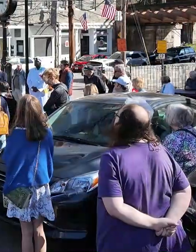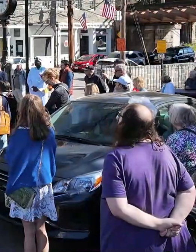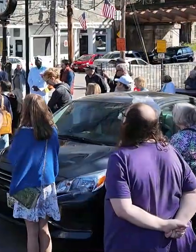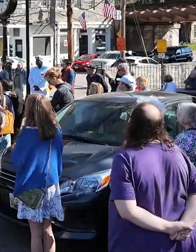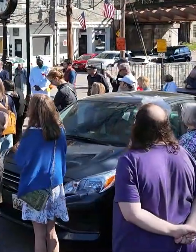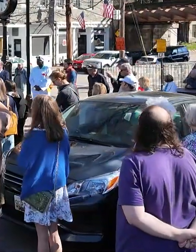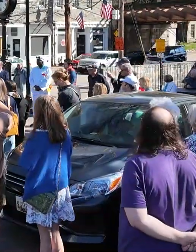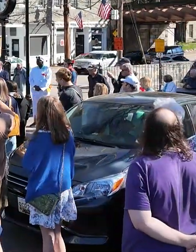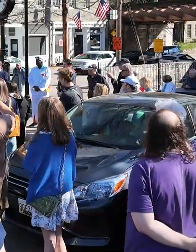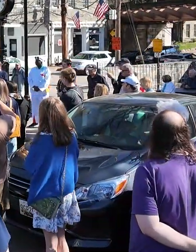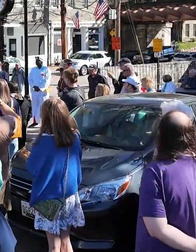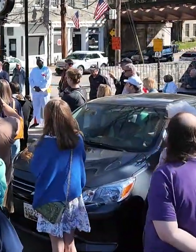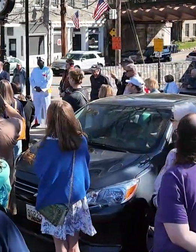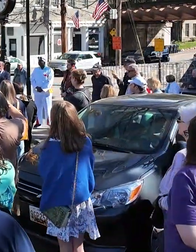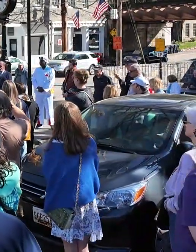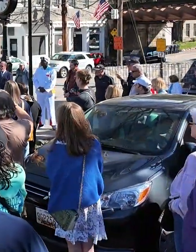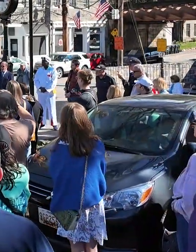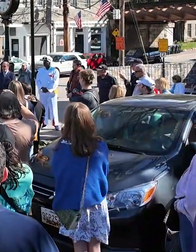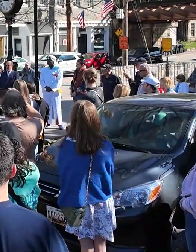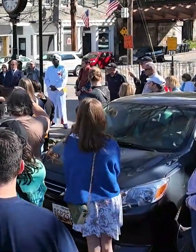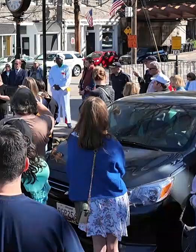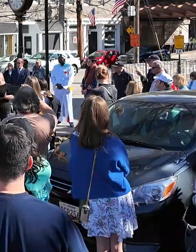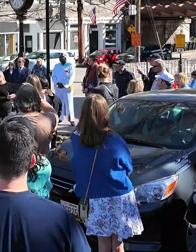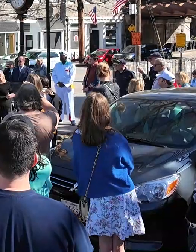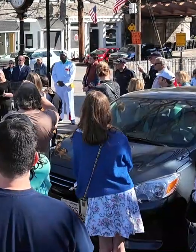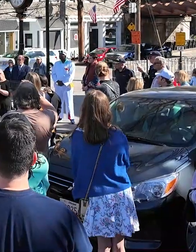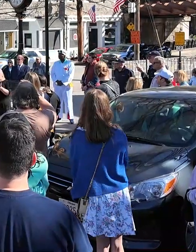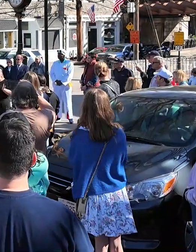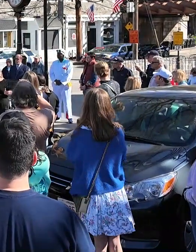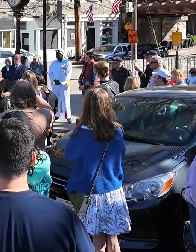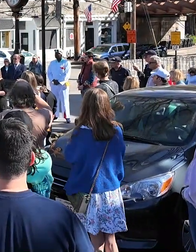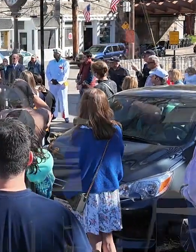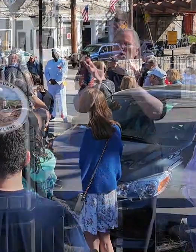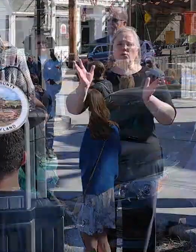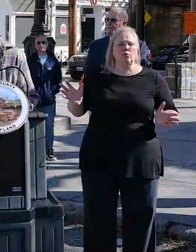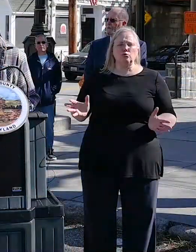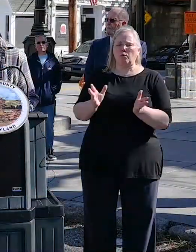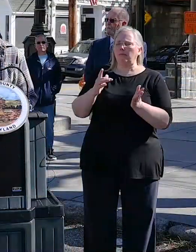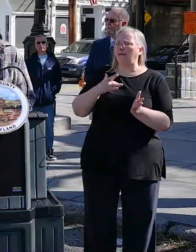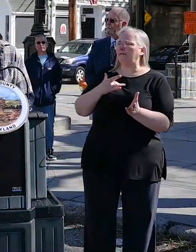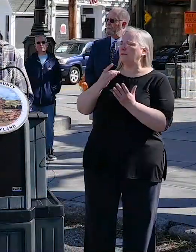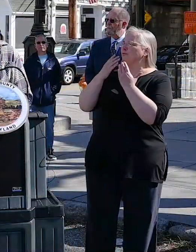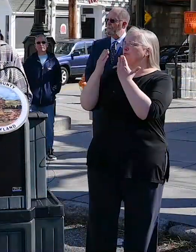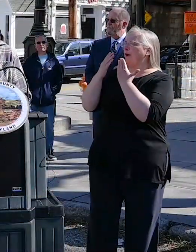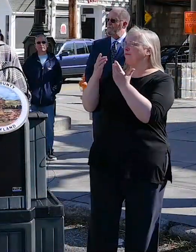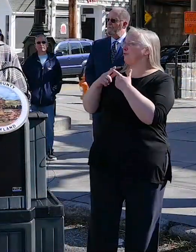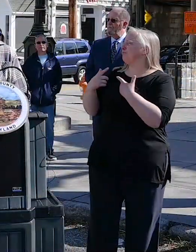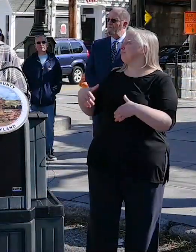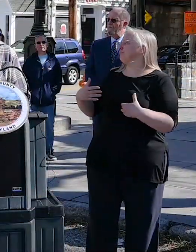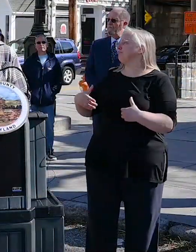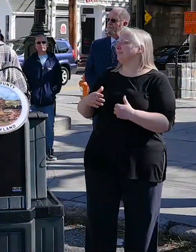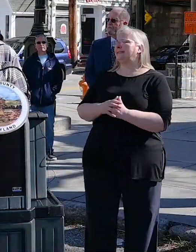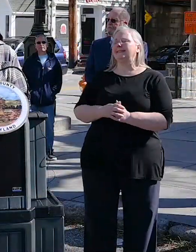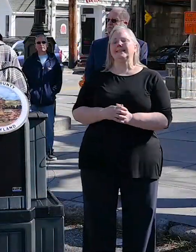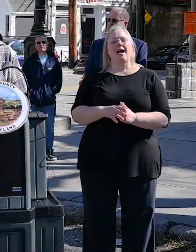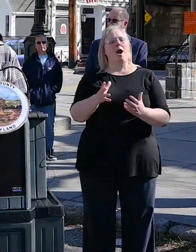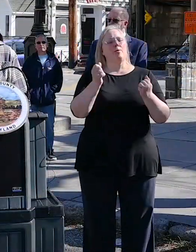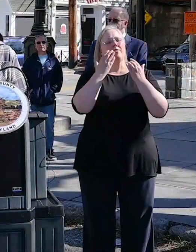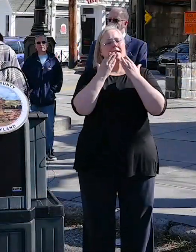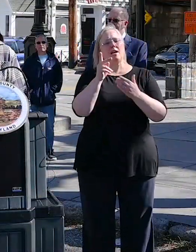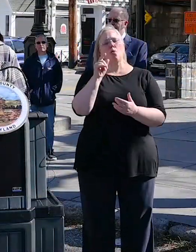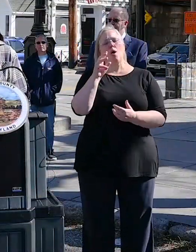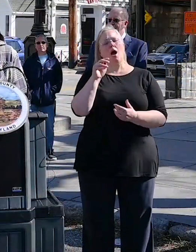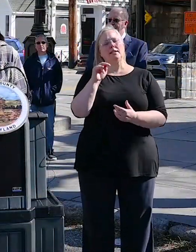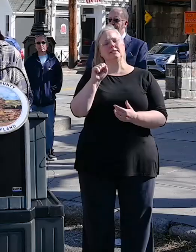Julia Sanger drove this and drove this and drove this. We're very, very grateful to you. I want to thank the Kiwanis